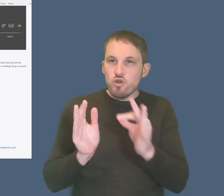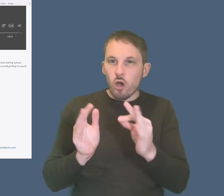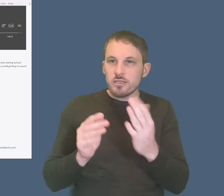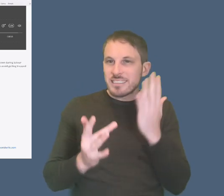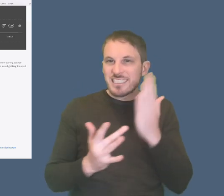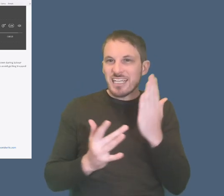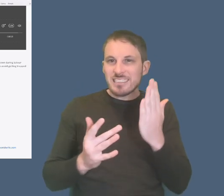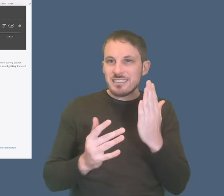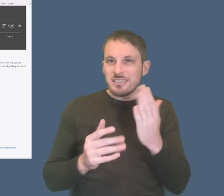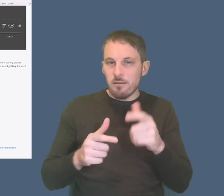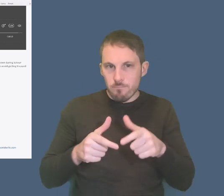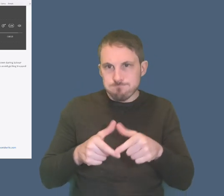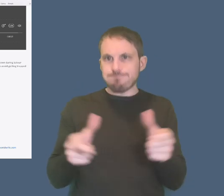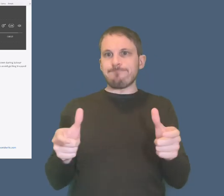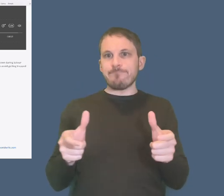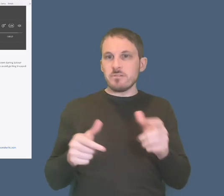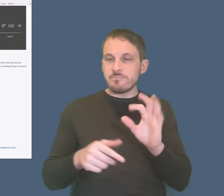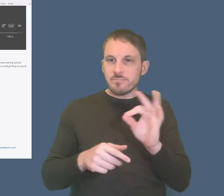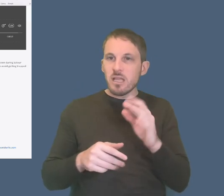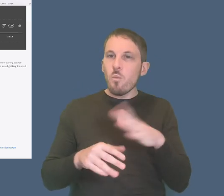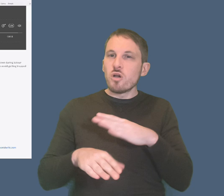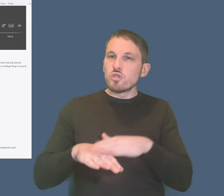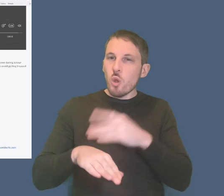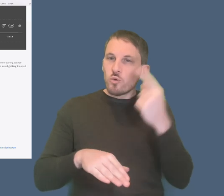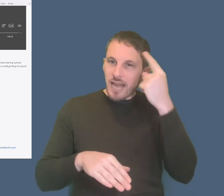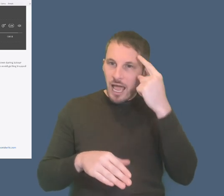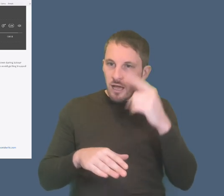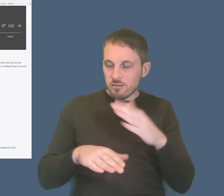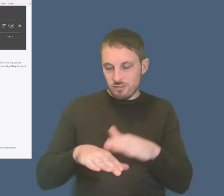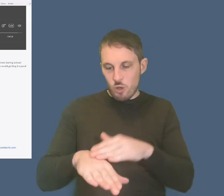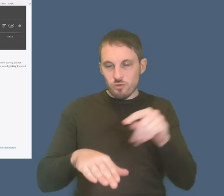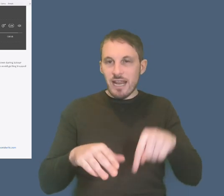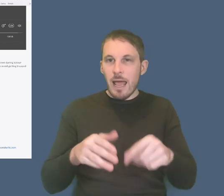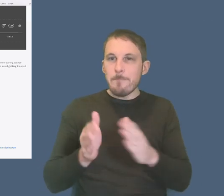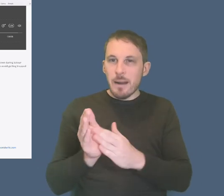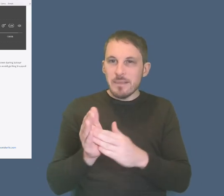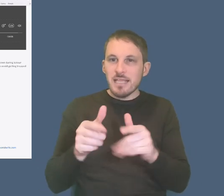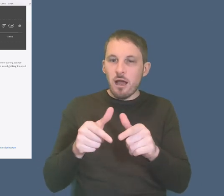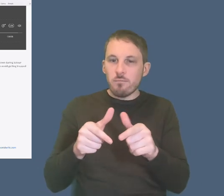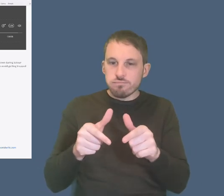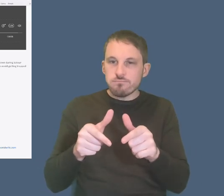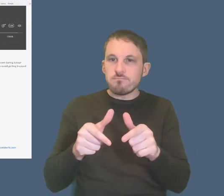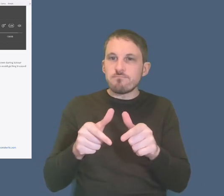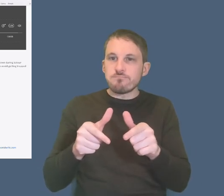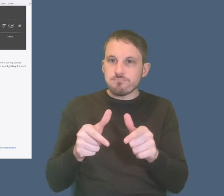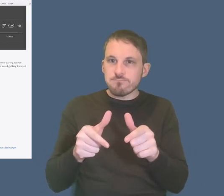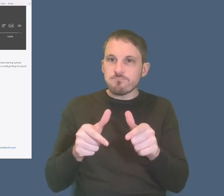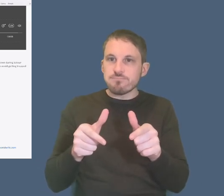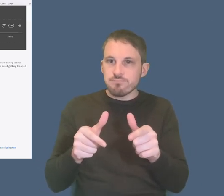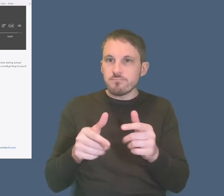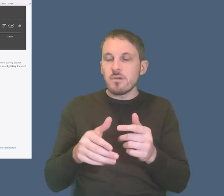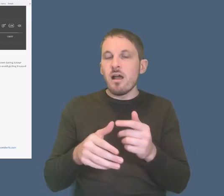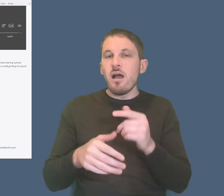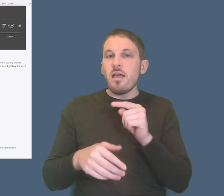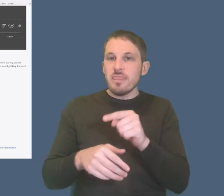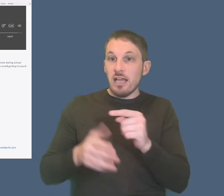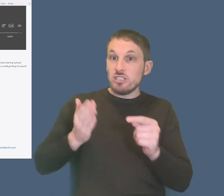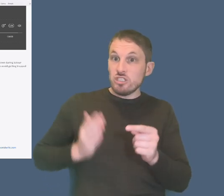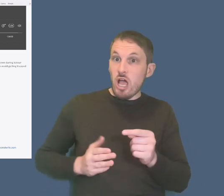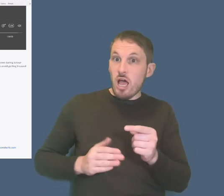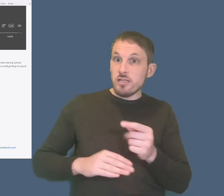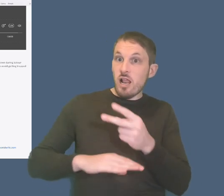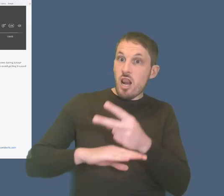We wanted to slow down the birth of the baby's head, millimeter by millimeter, working together. And it was this side-lying position